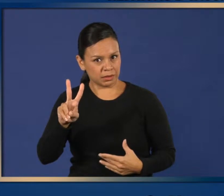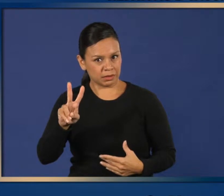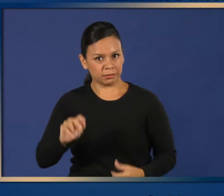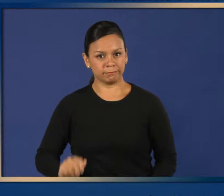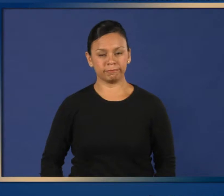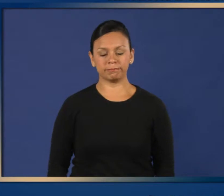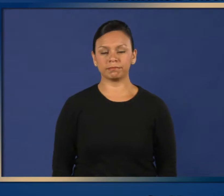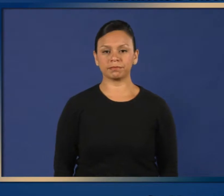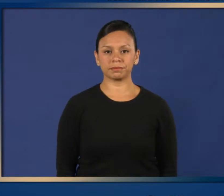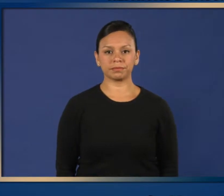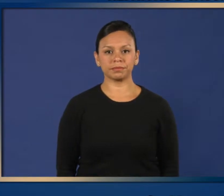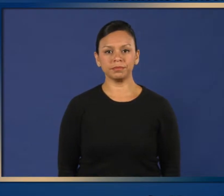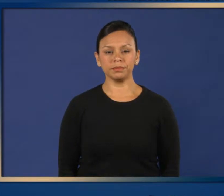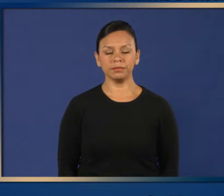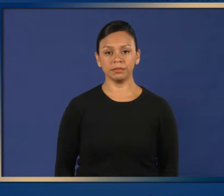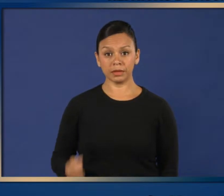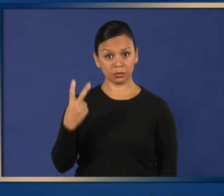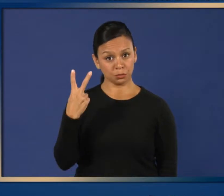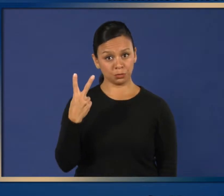Two,